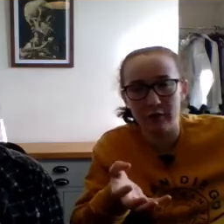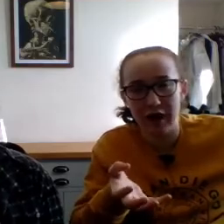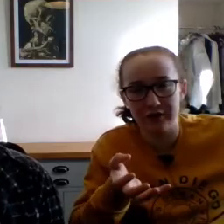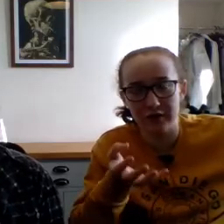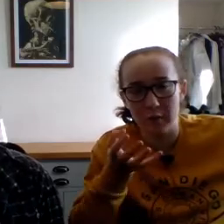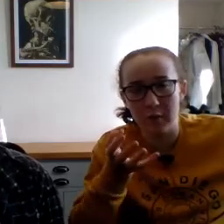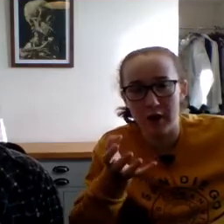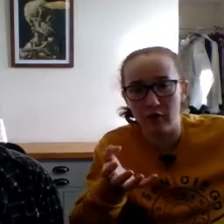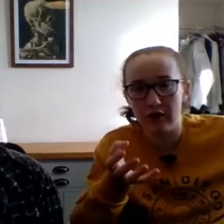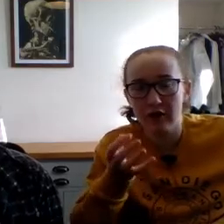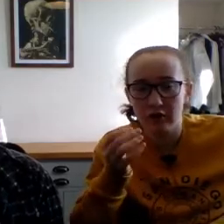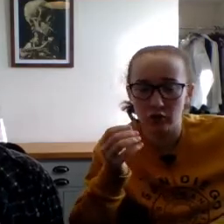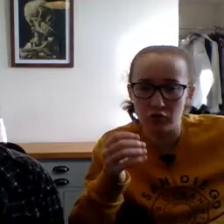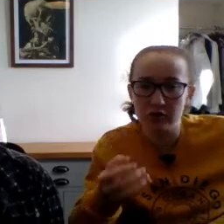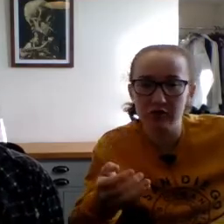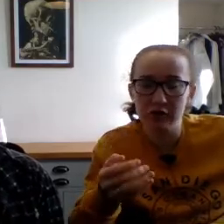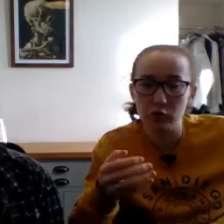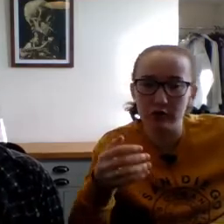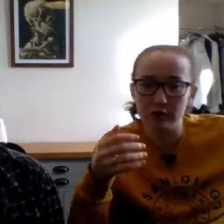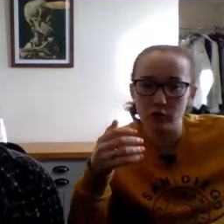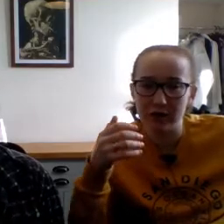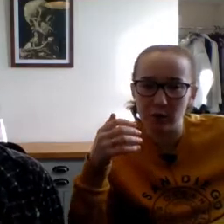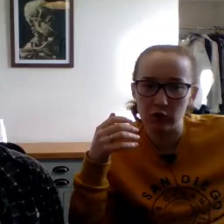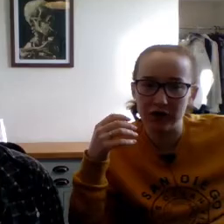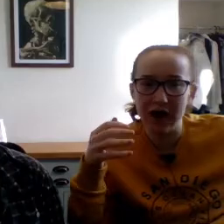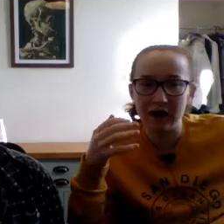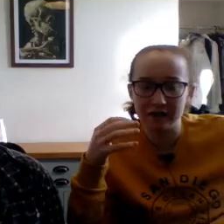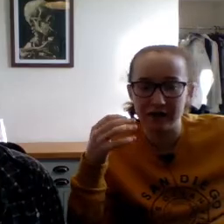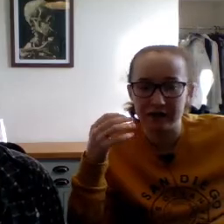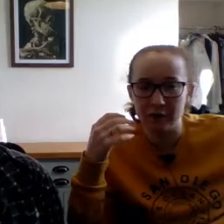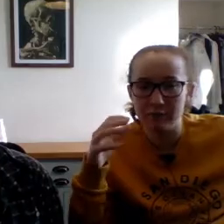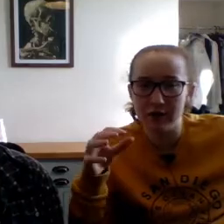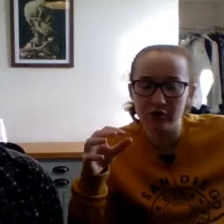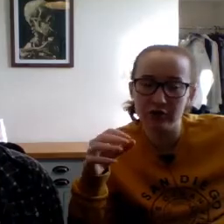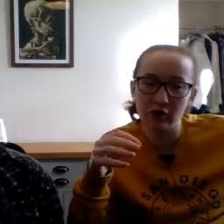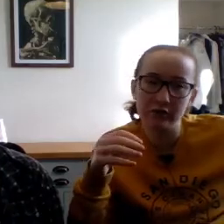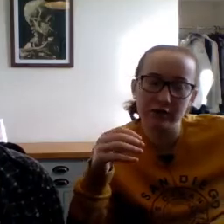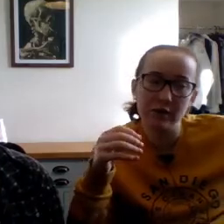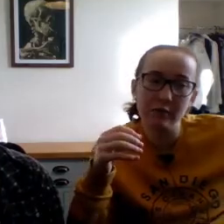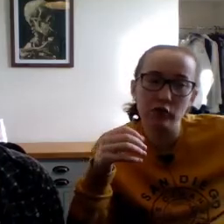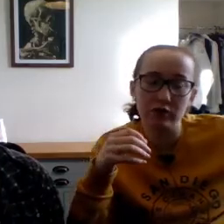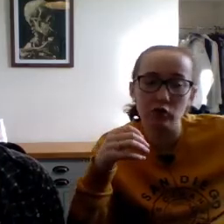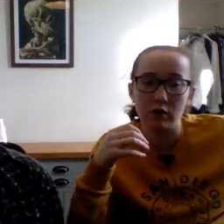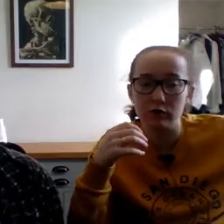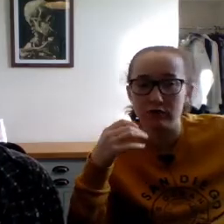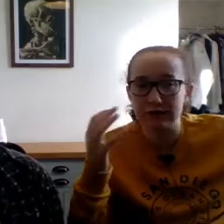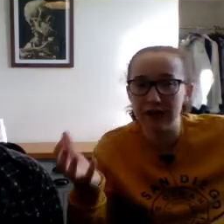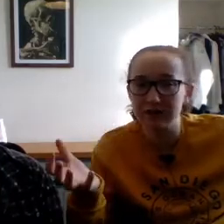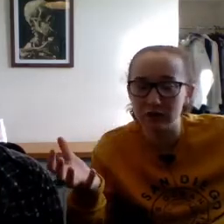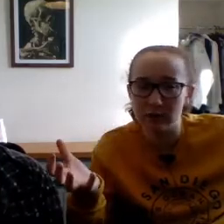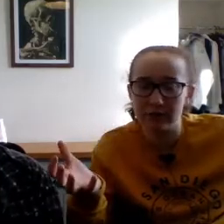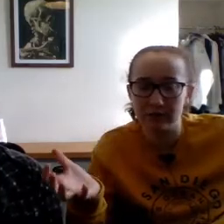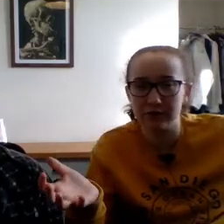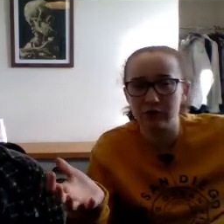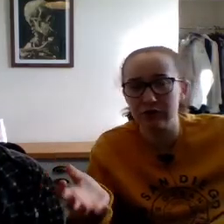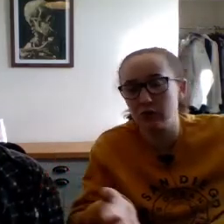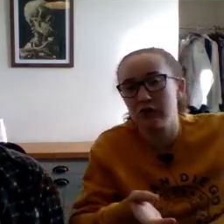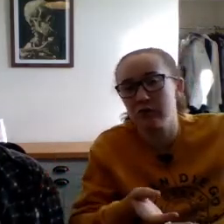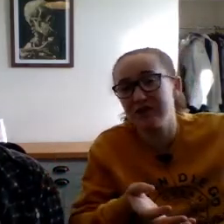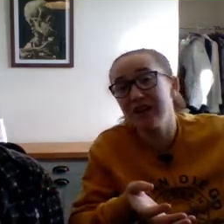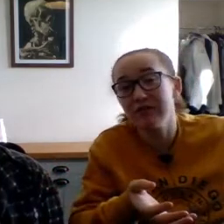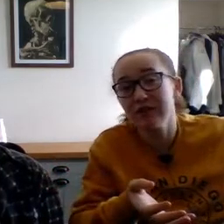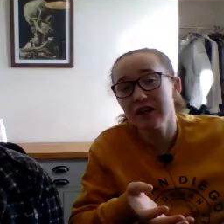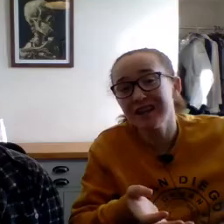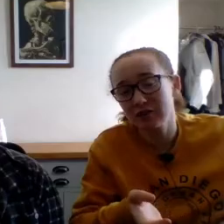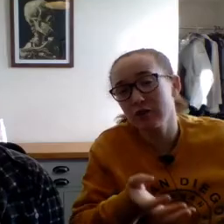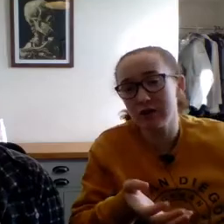in having them as a memory. So it's really, really important that you are able to access memories, obviously memories that you have used less, so maybe something you did when